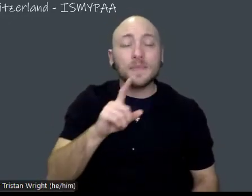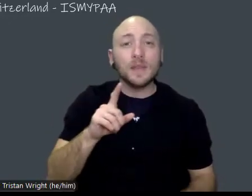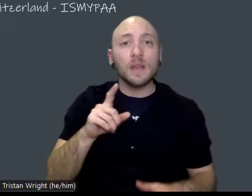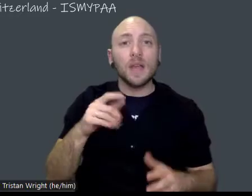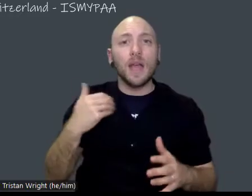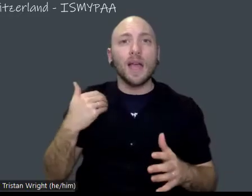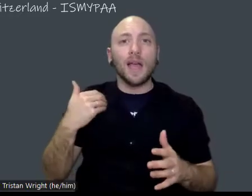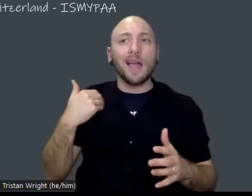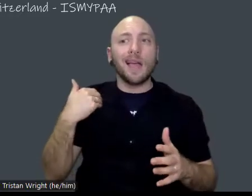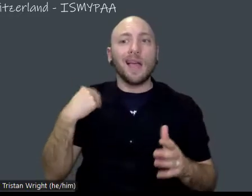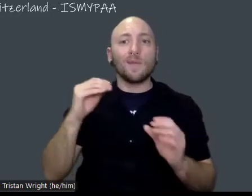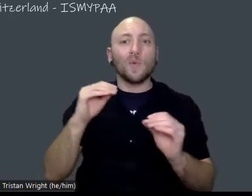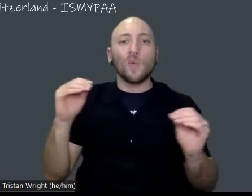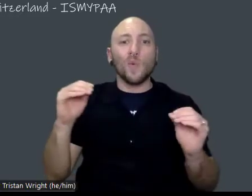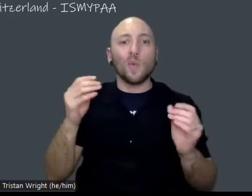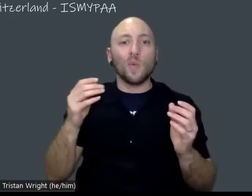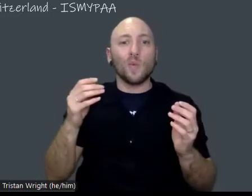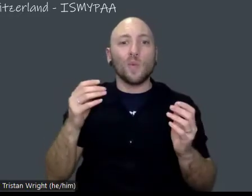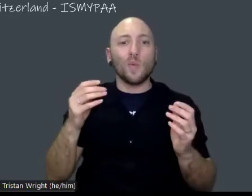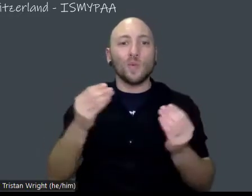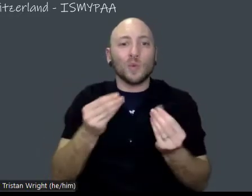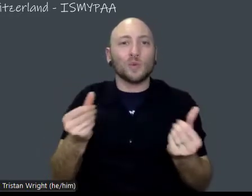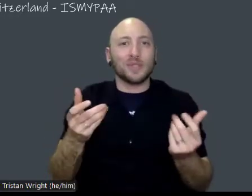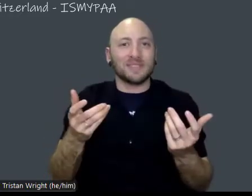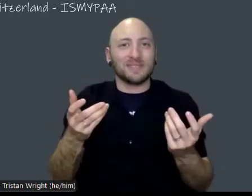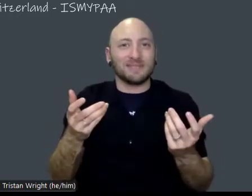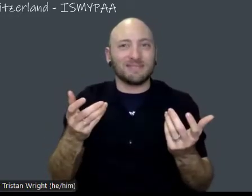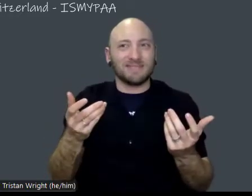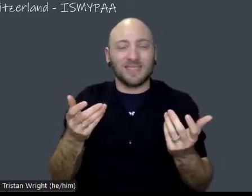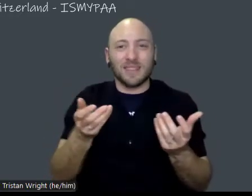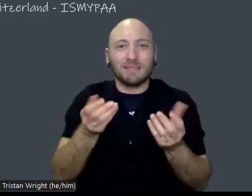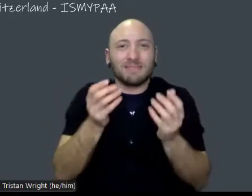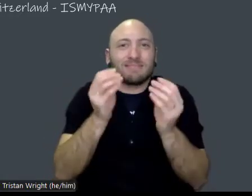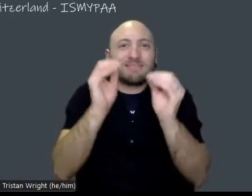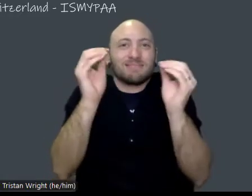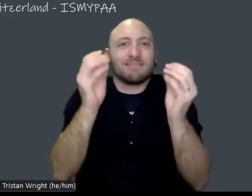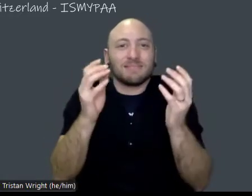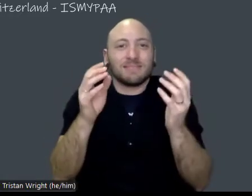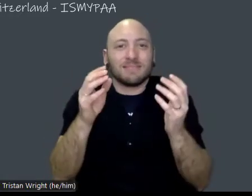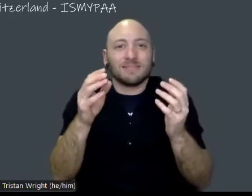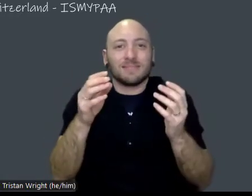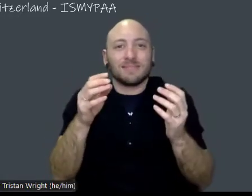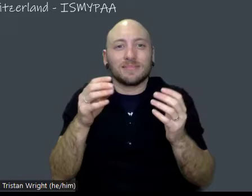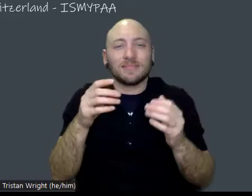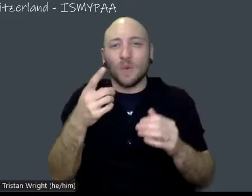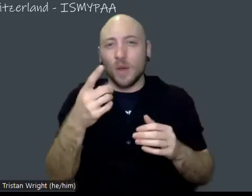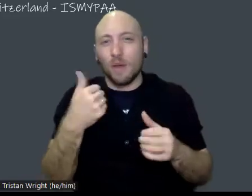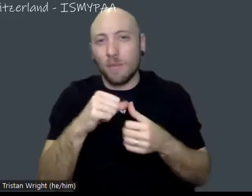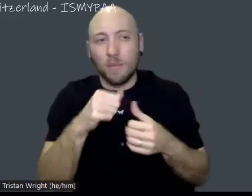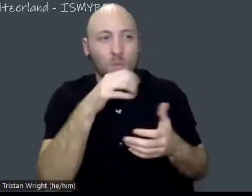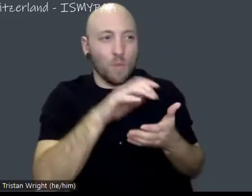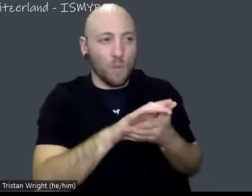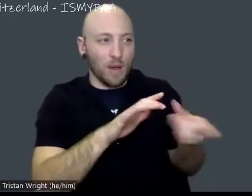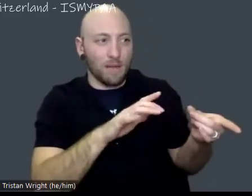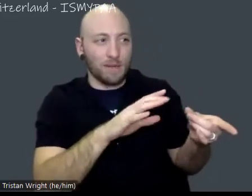So there were really no solution. And probably this one sentence is my wife told me one